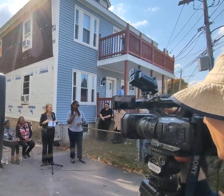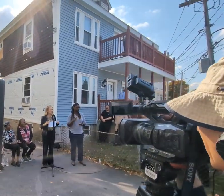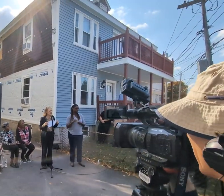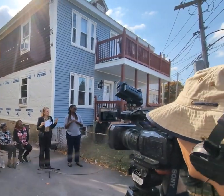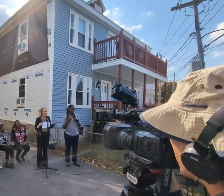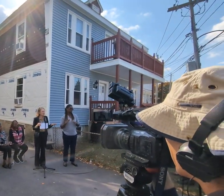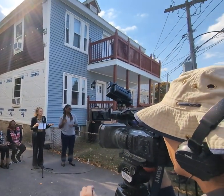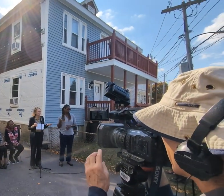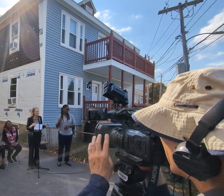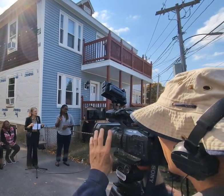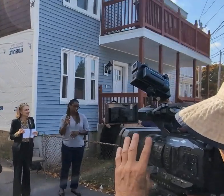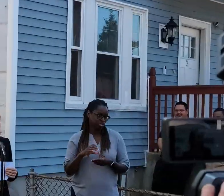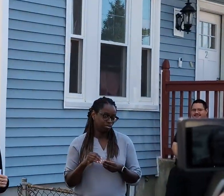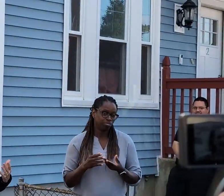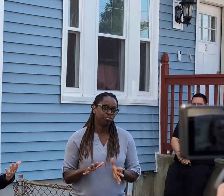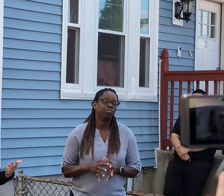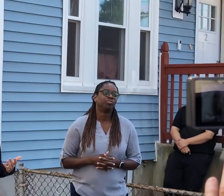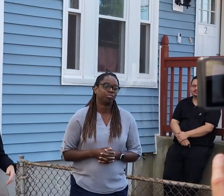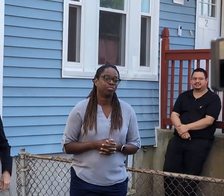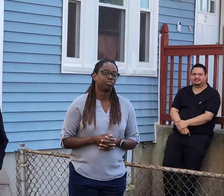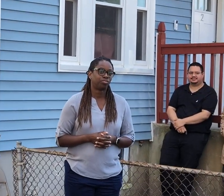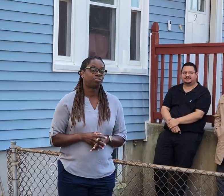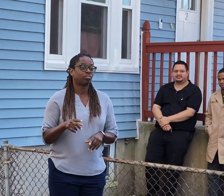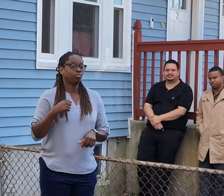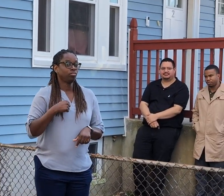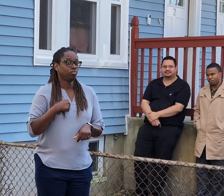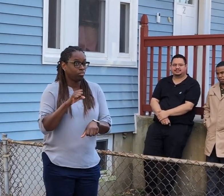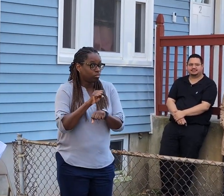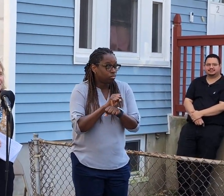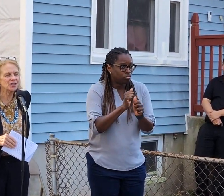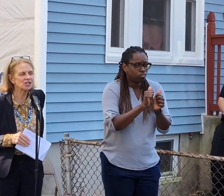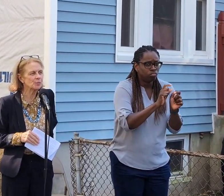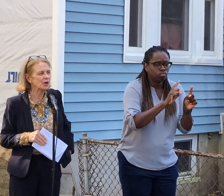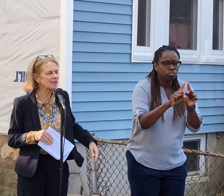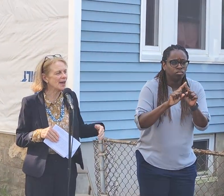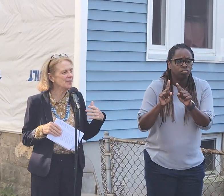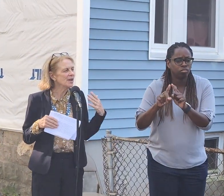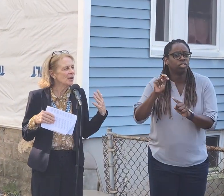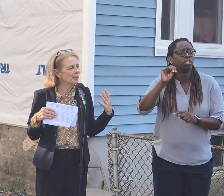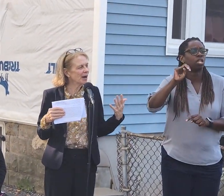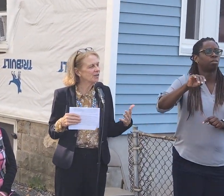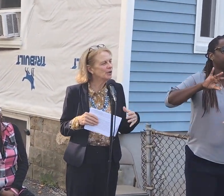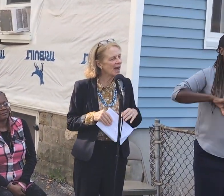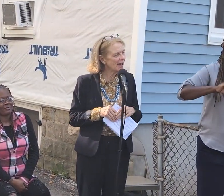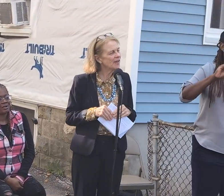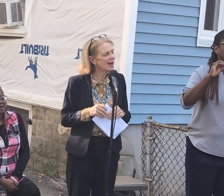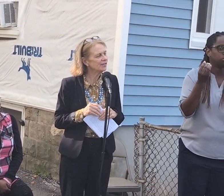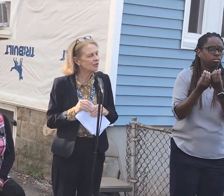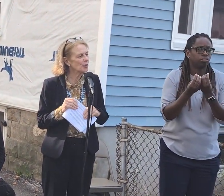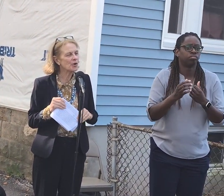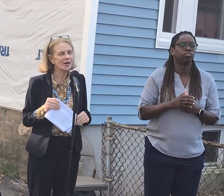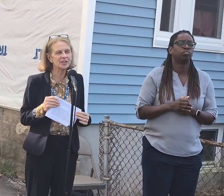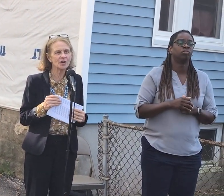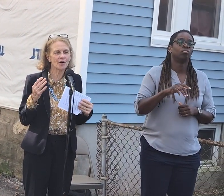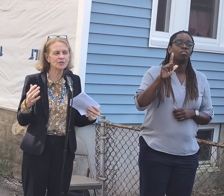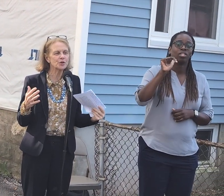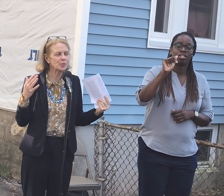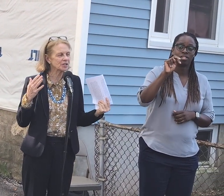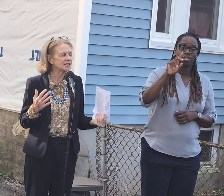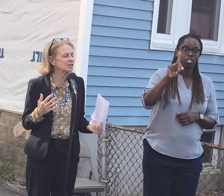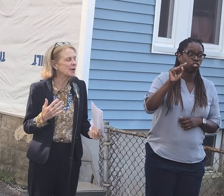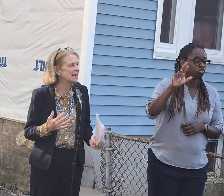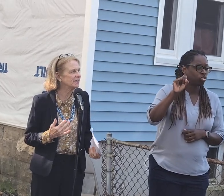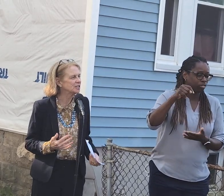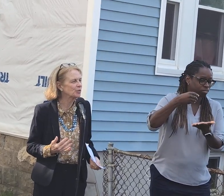We often work with nonprofits and land trusts, and we love our relationship with them, but we have had for-profits